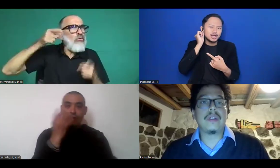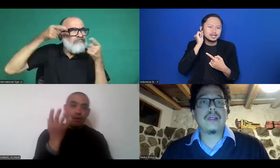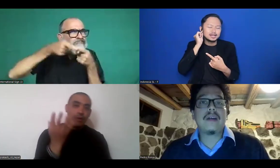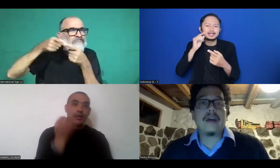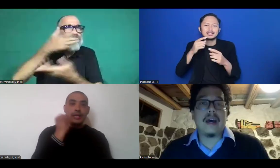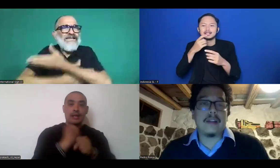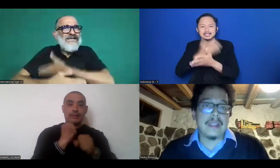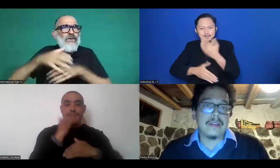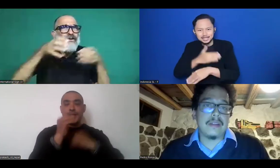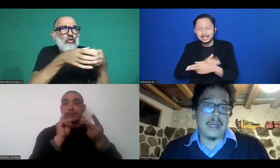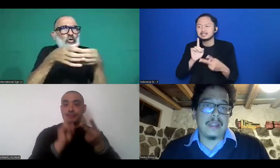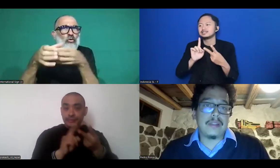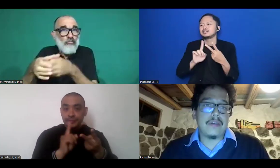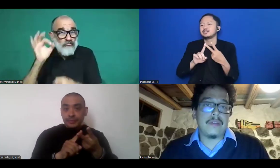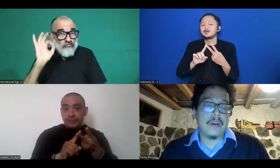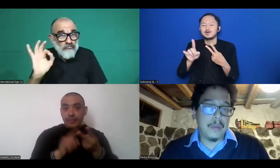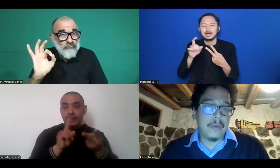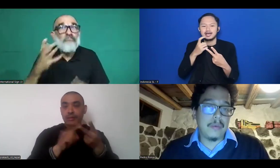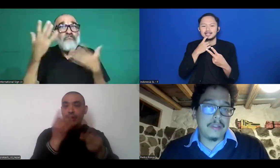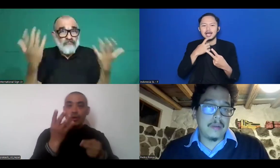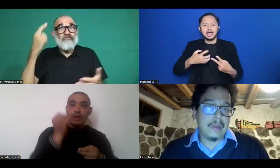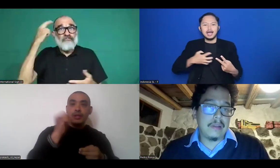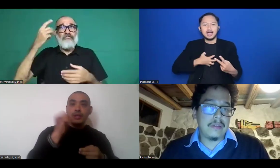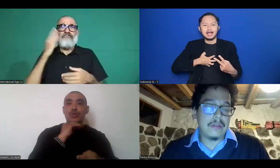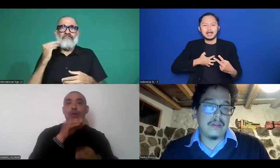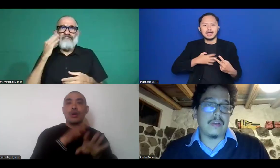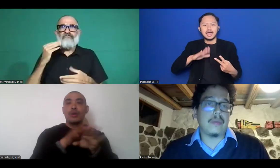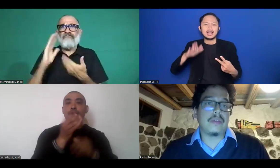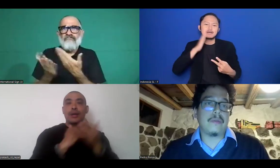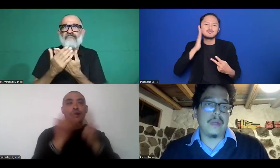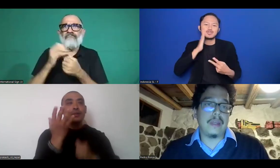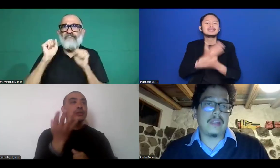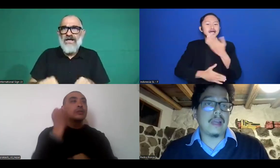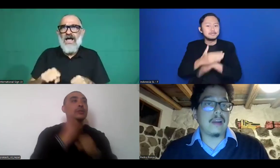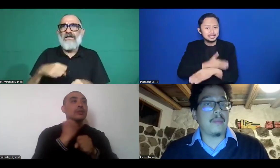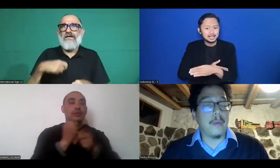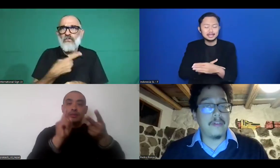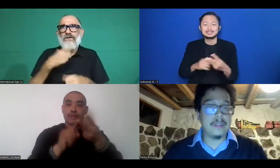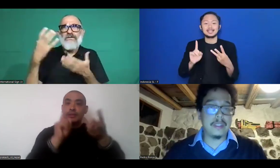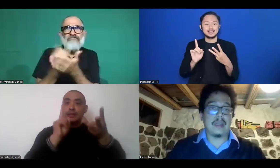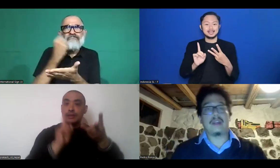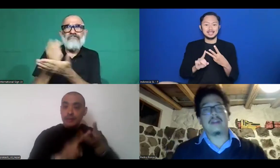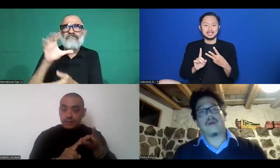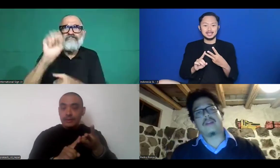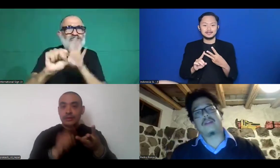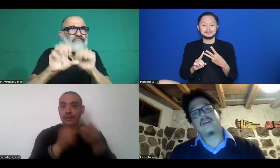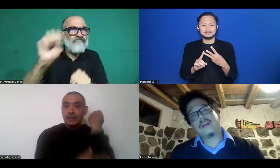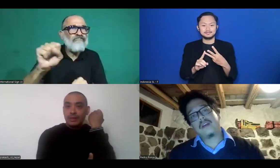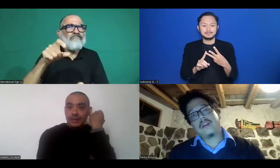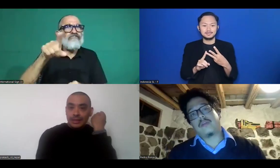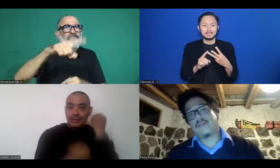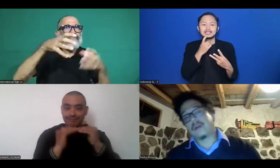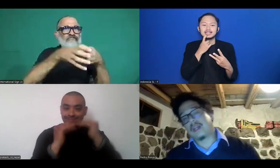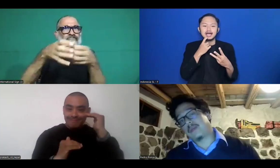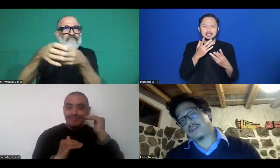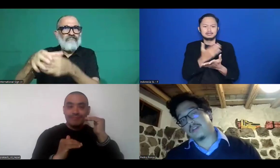2, advancing the rights of young people with disabilities; number 3, tackling poverty and inequality;